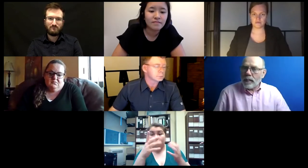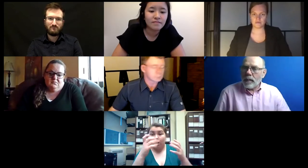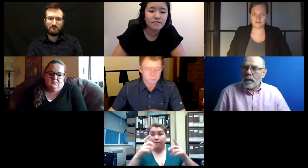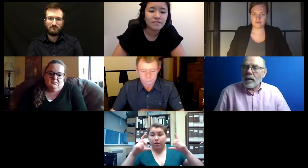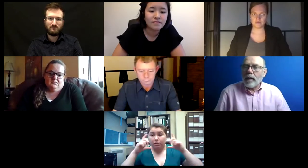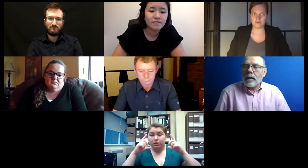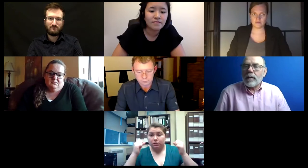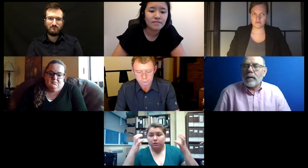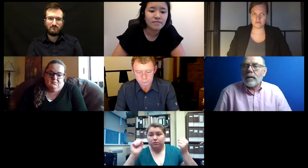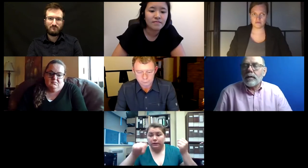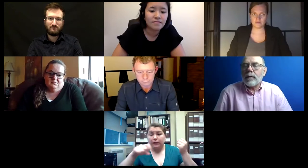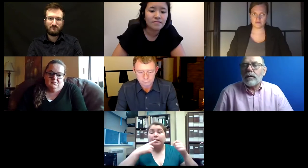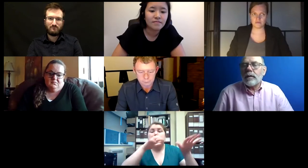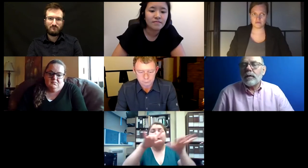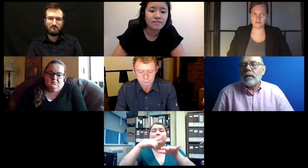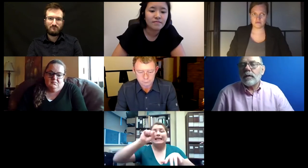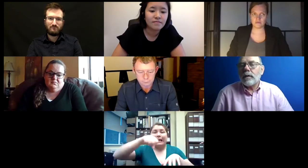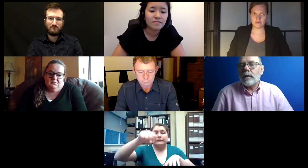It's an individual by the name of Allard.